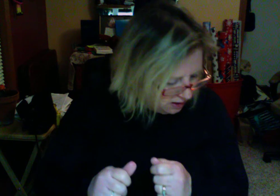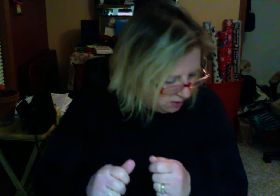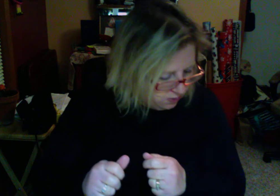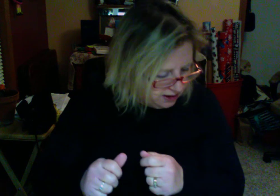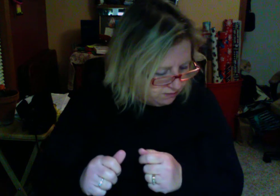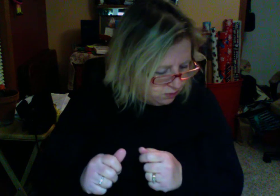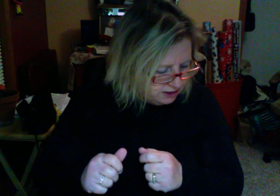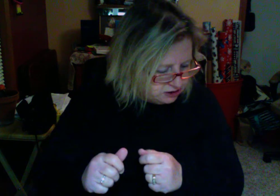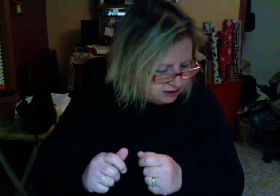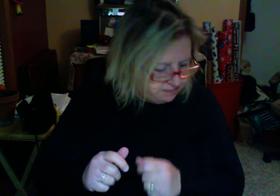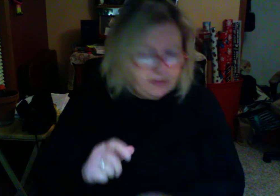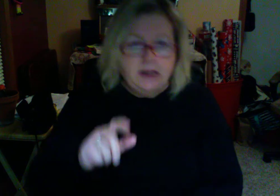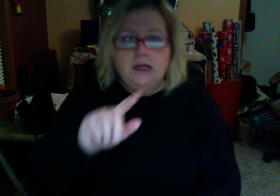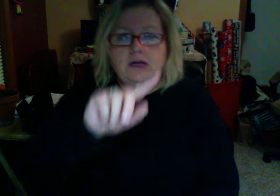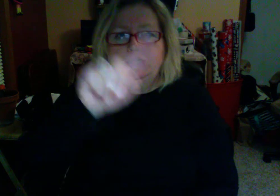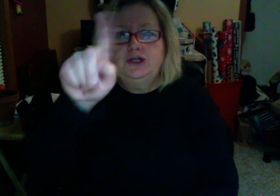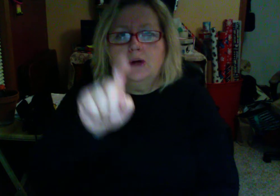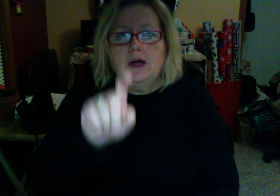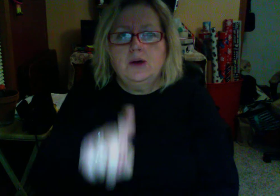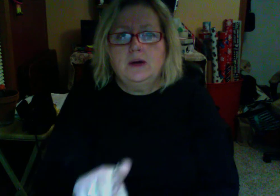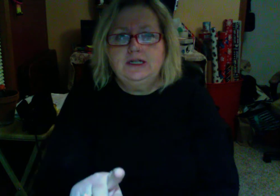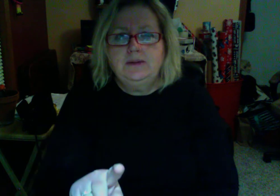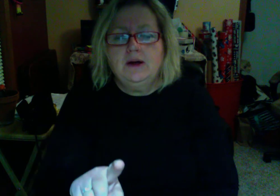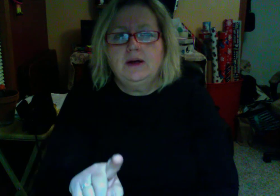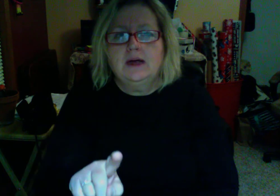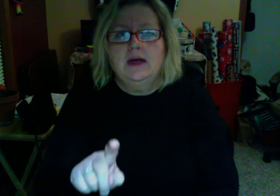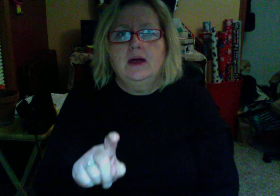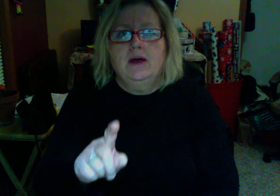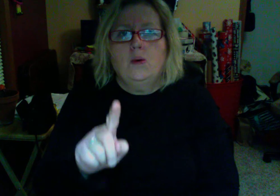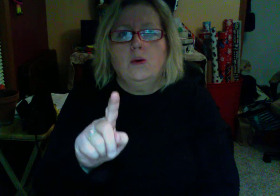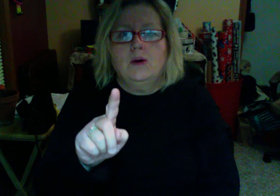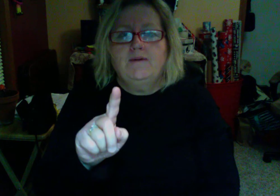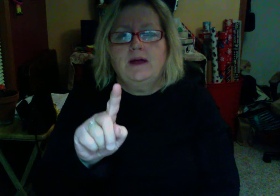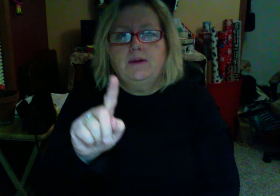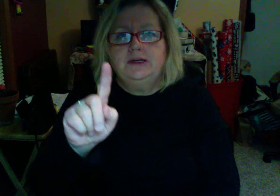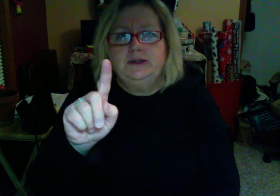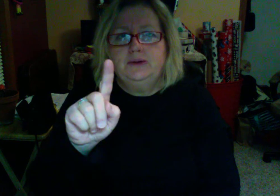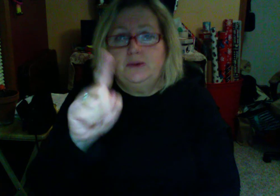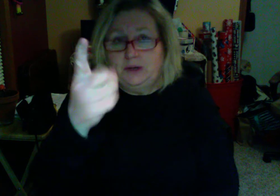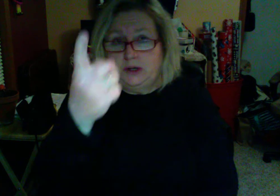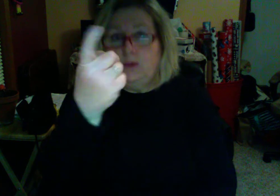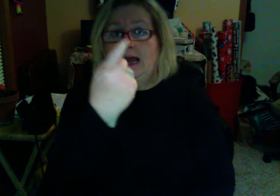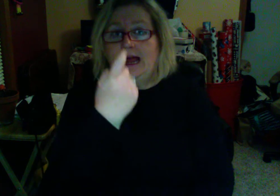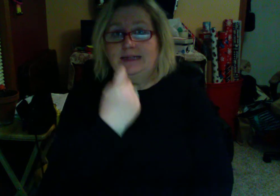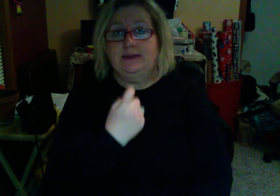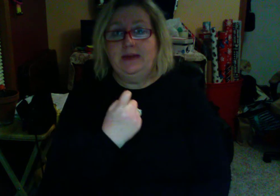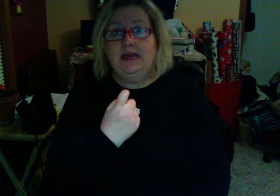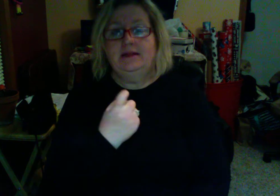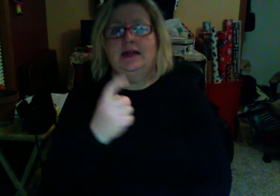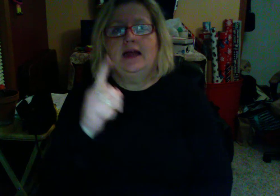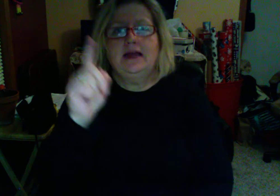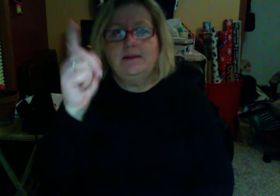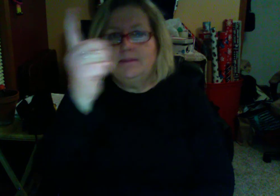We have question. You just draw a question mark. Or if I want to do, you want to ask me, then I come